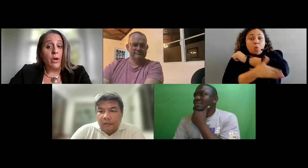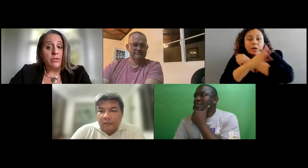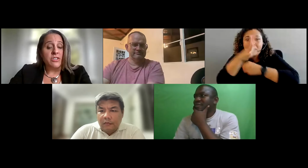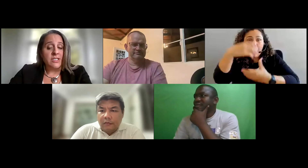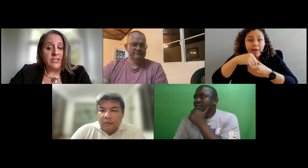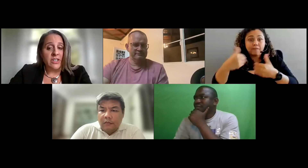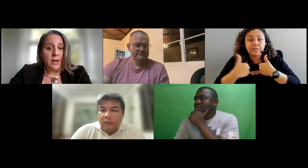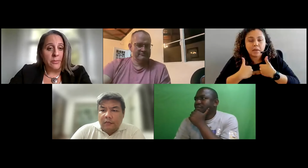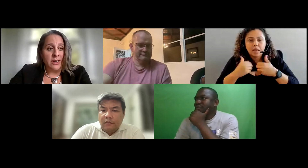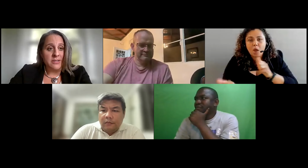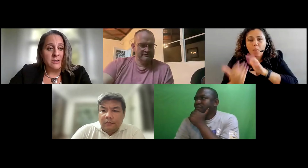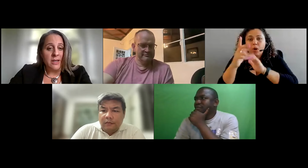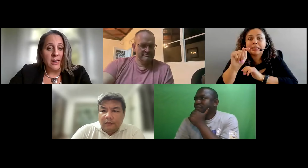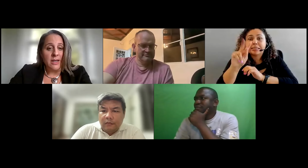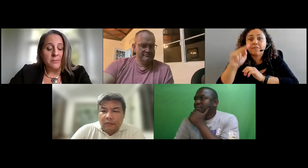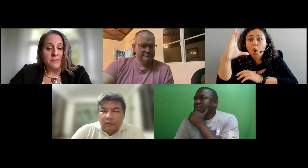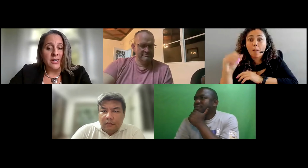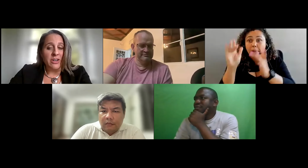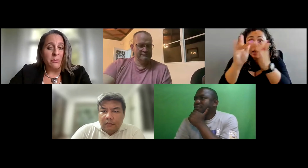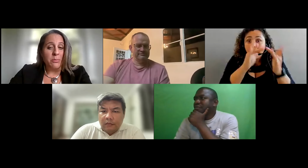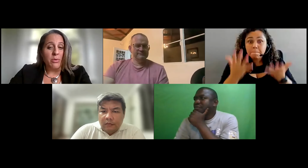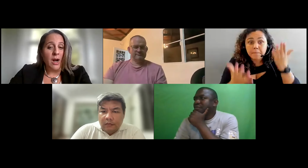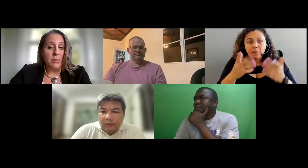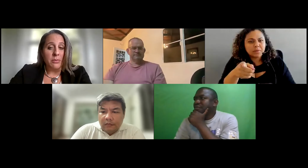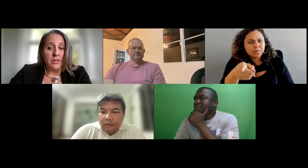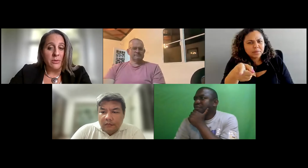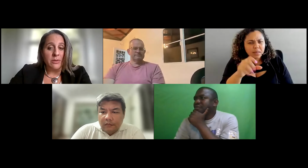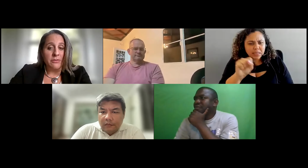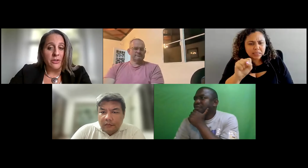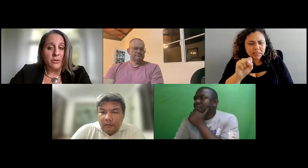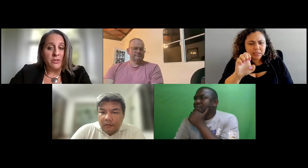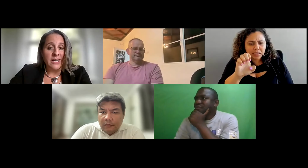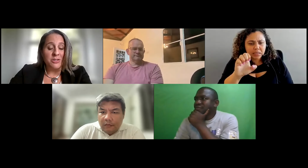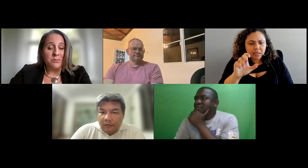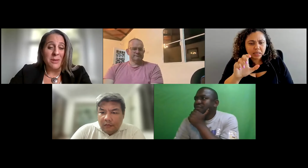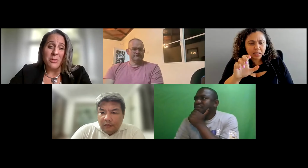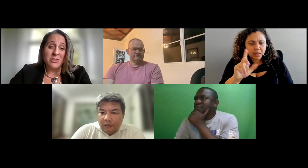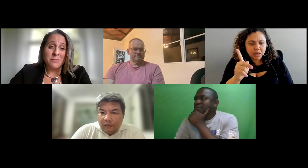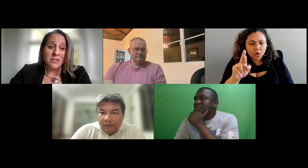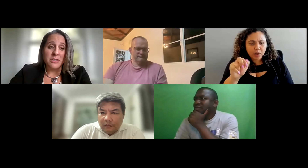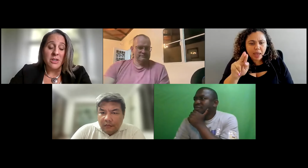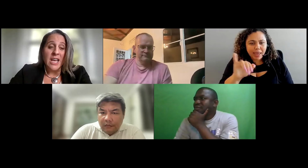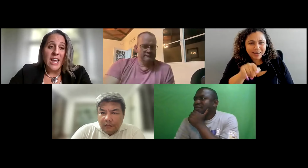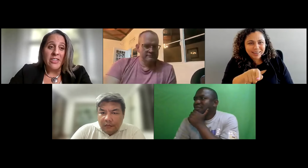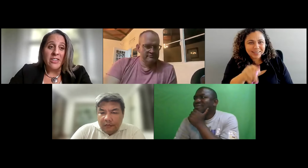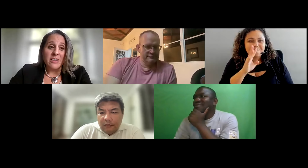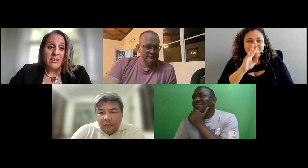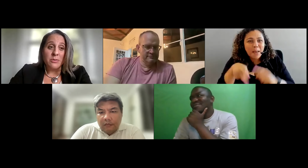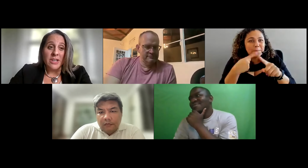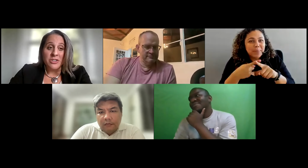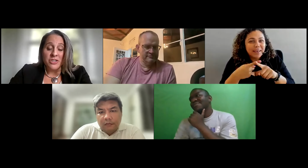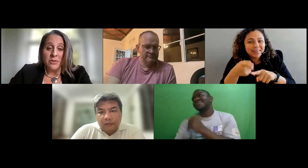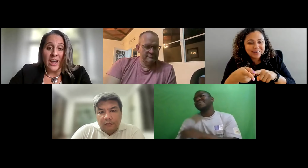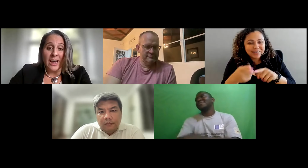have approached TV companies. Sekerani, that probably would be for you to answer. Maybe you could speak to